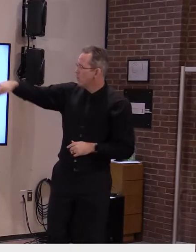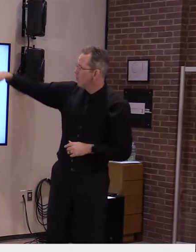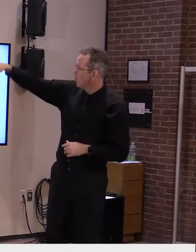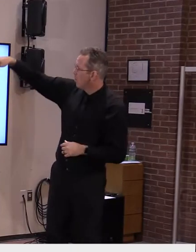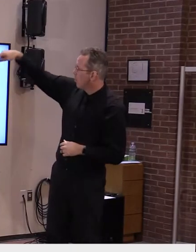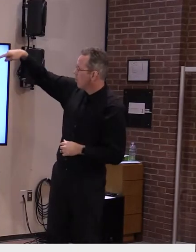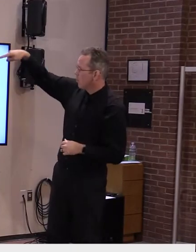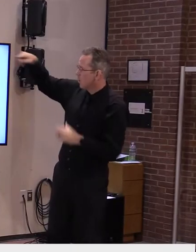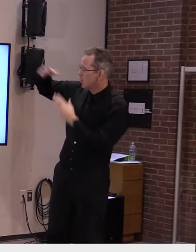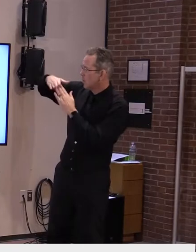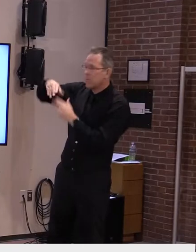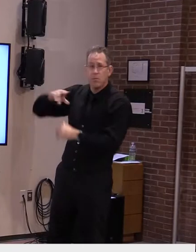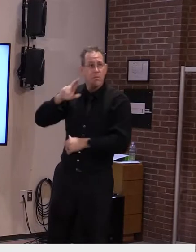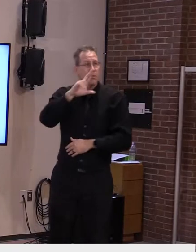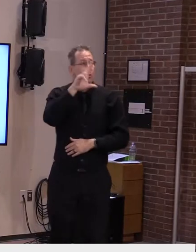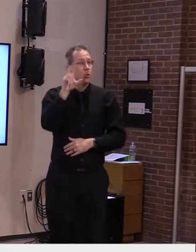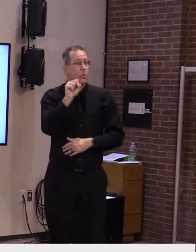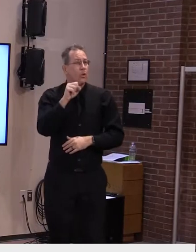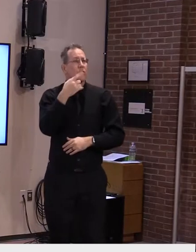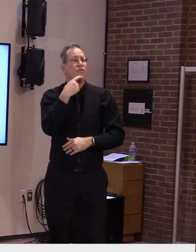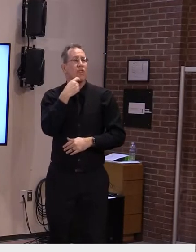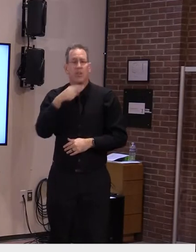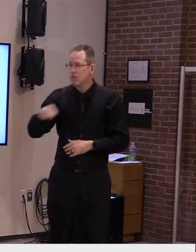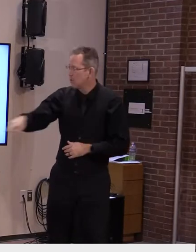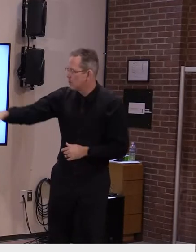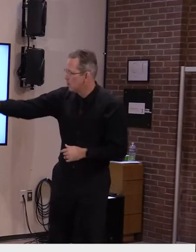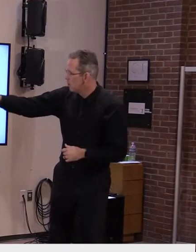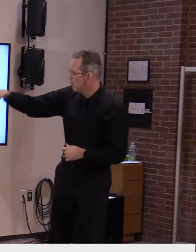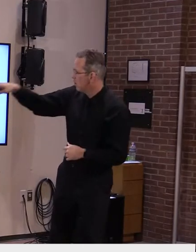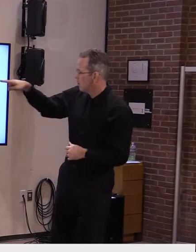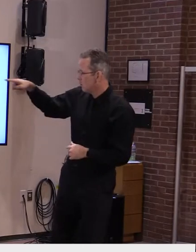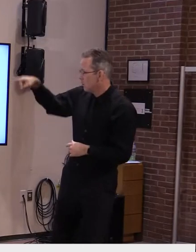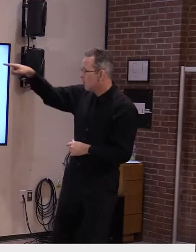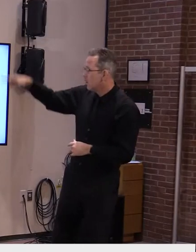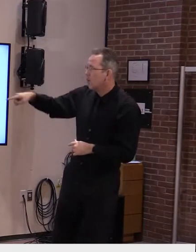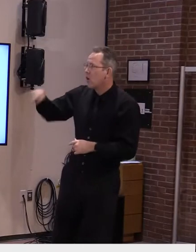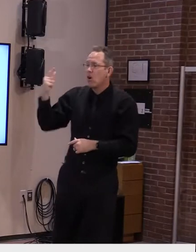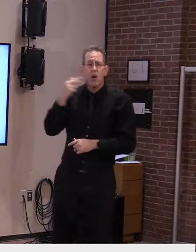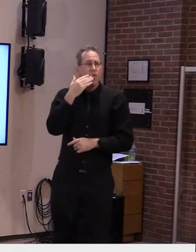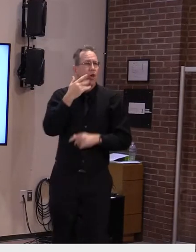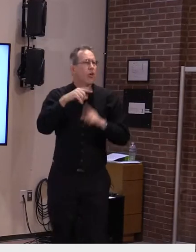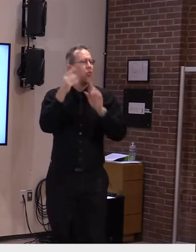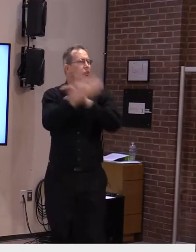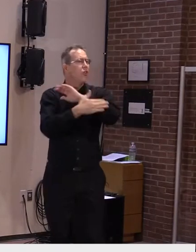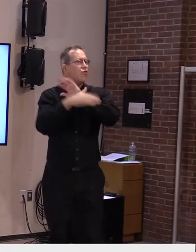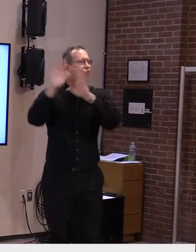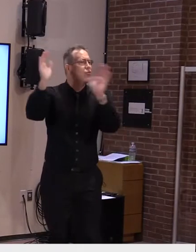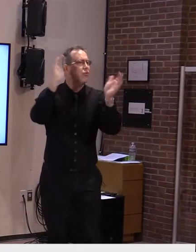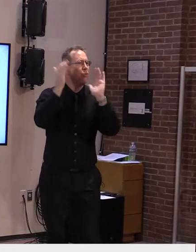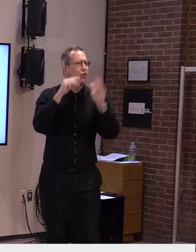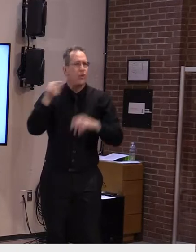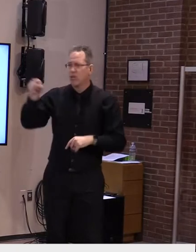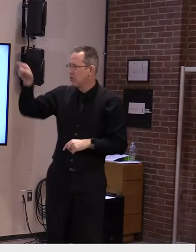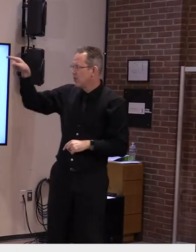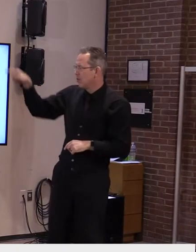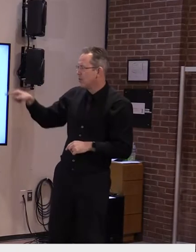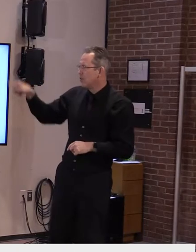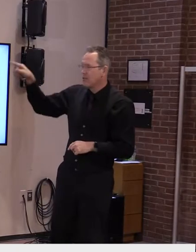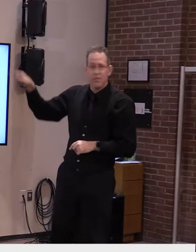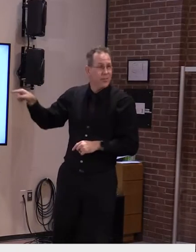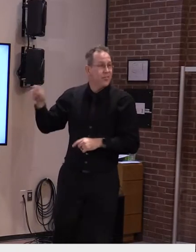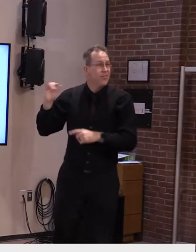even before the Thanksgiving holiday and afterward. And what does that mean, and what does it continue to mean for Vermonters